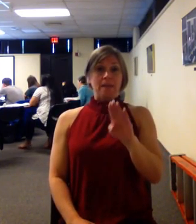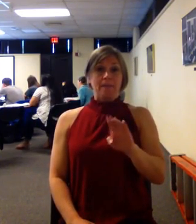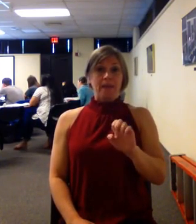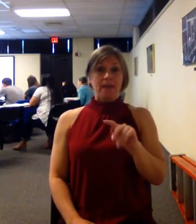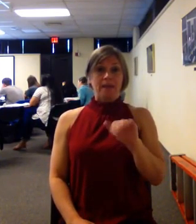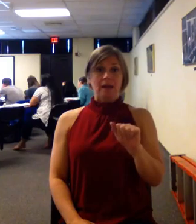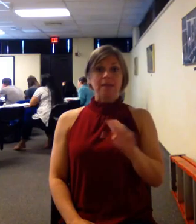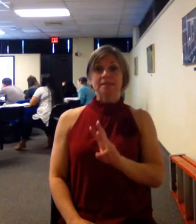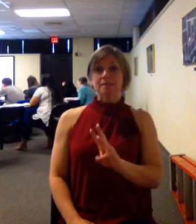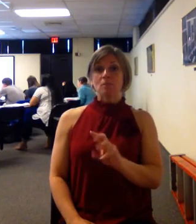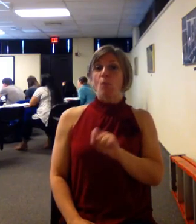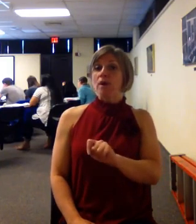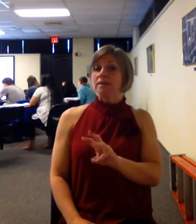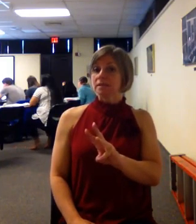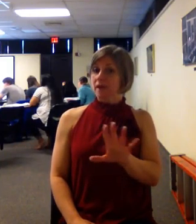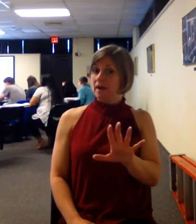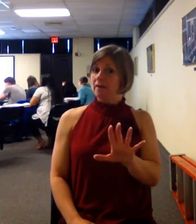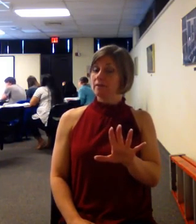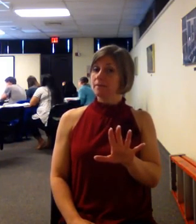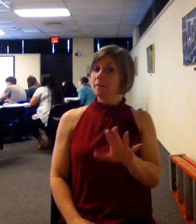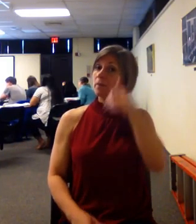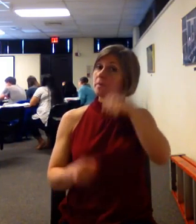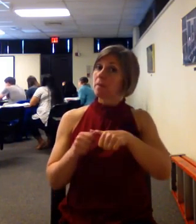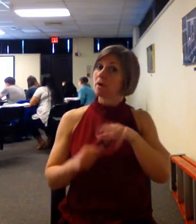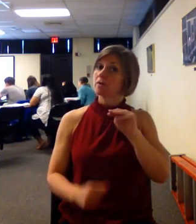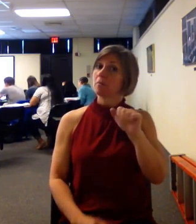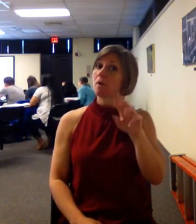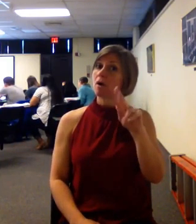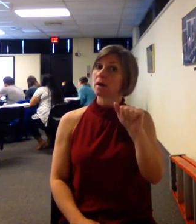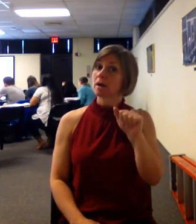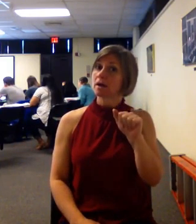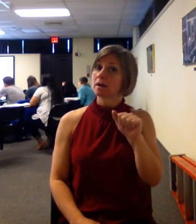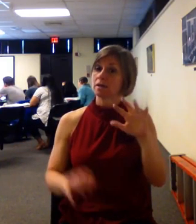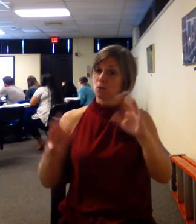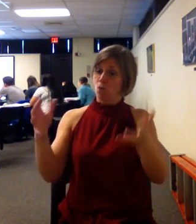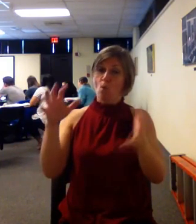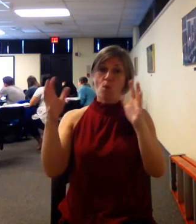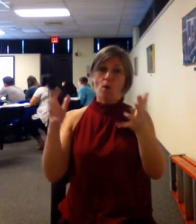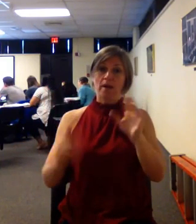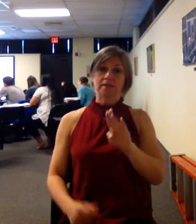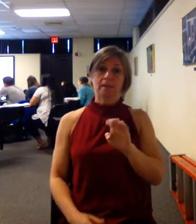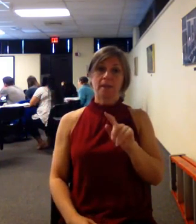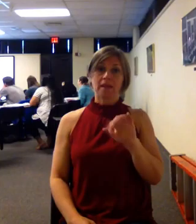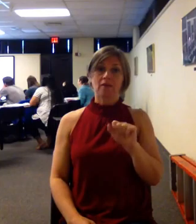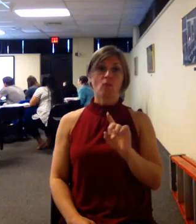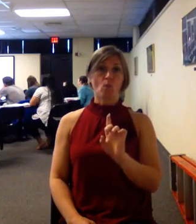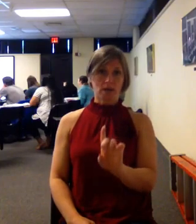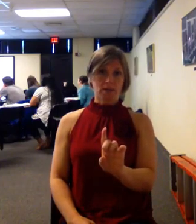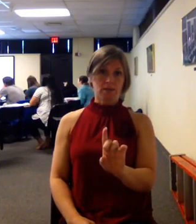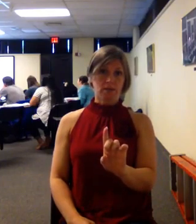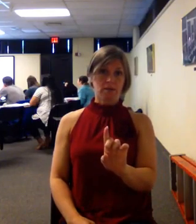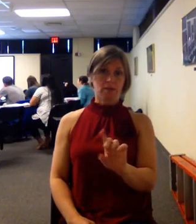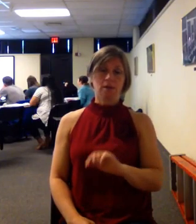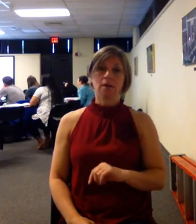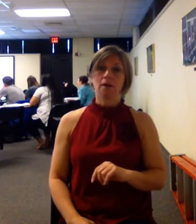0.65. Remember, the market as a whole has a beta of 1. So we're saying that you're not taking as much risk